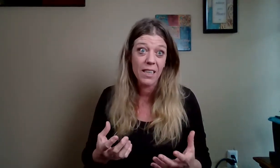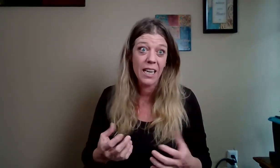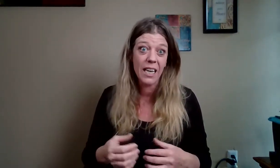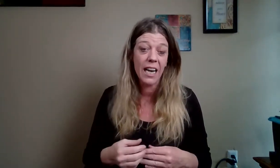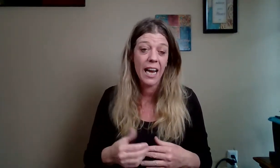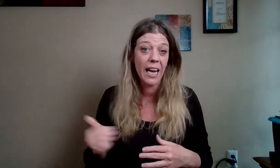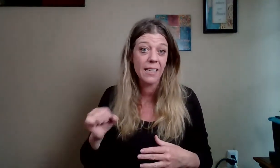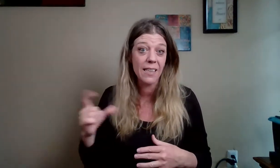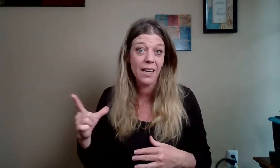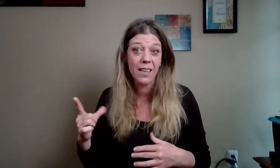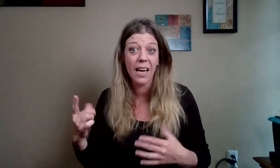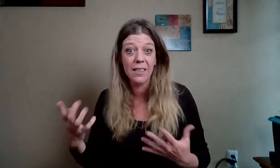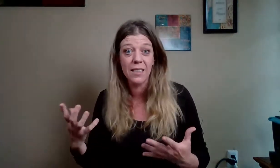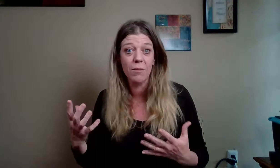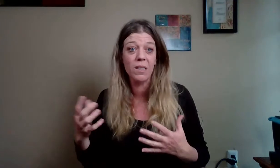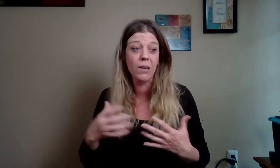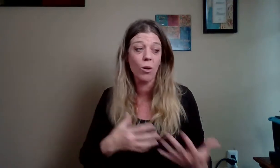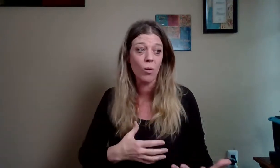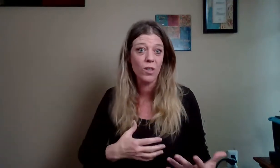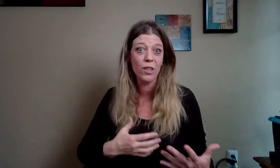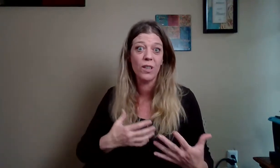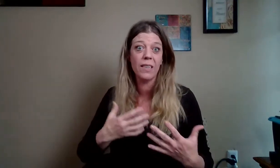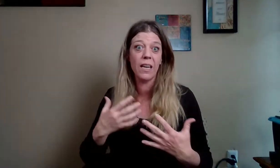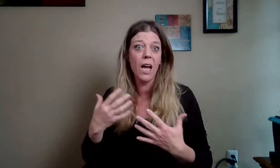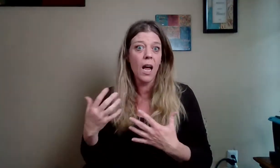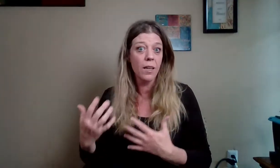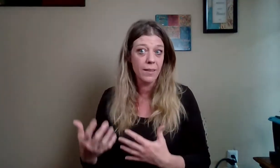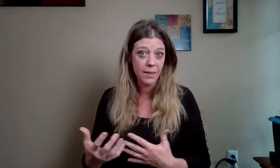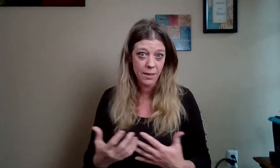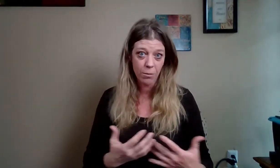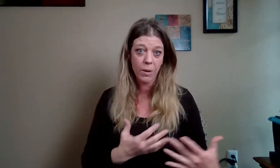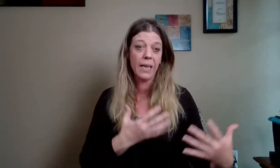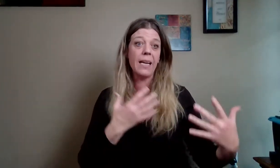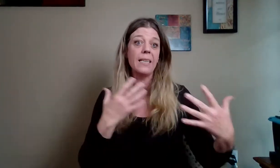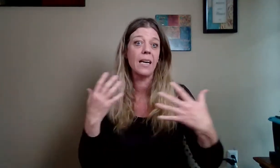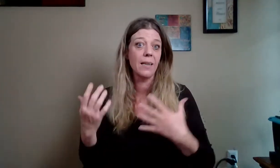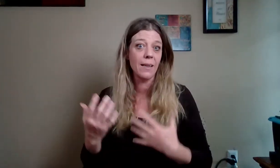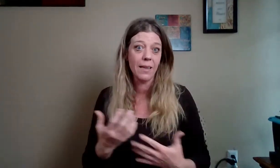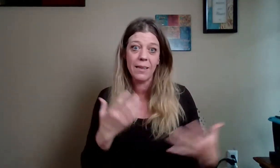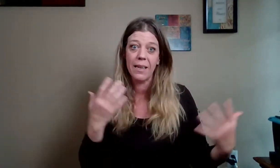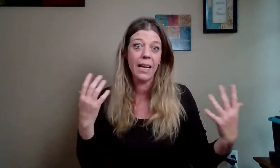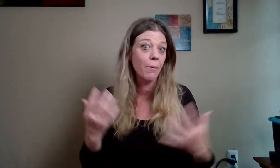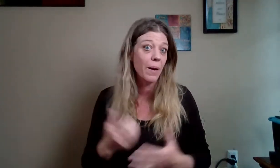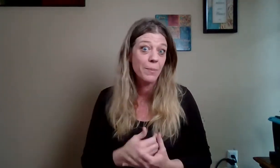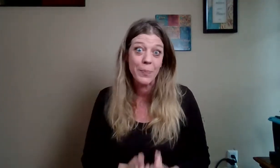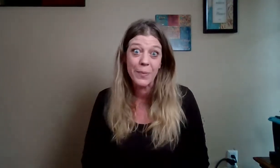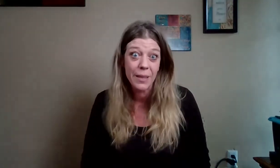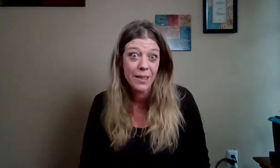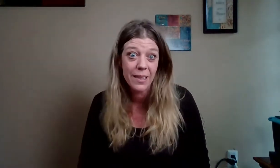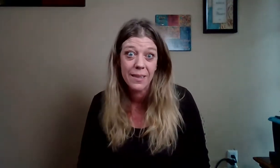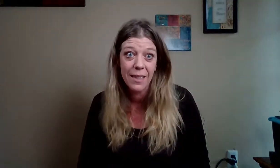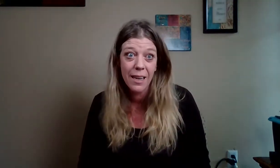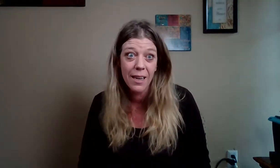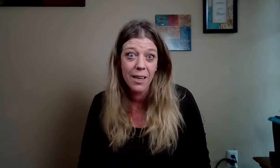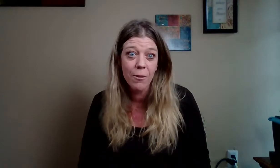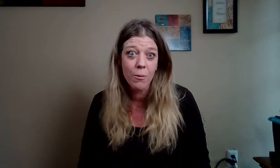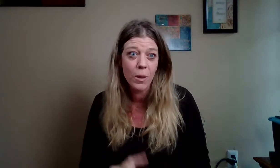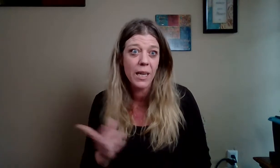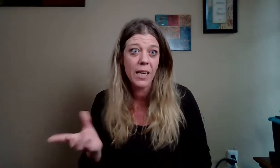intrinsic in ASL customs and cultures and the way they sign things in any way. It's just,